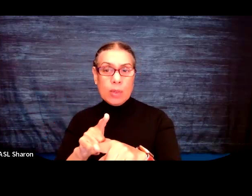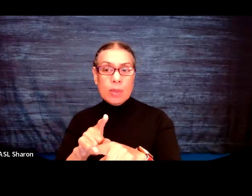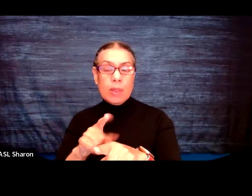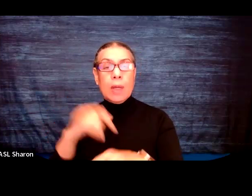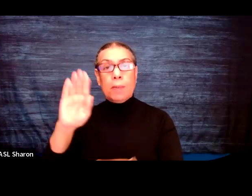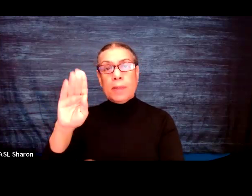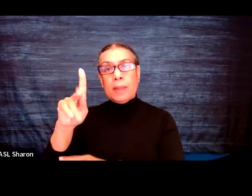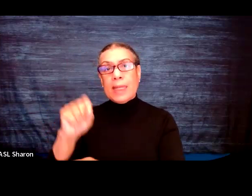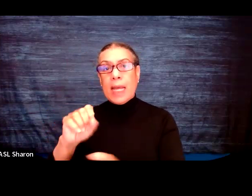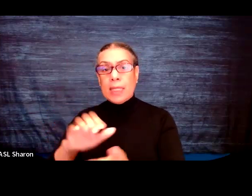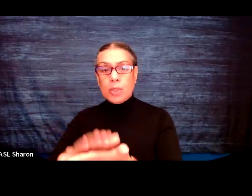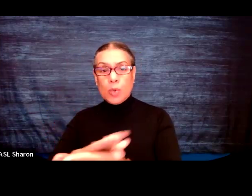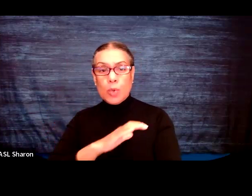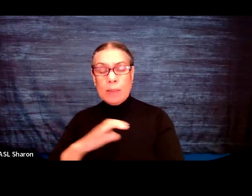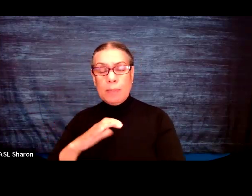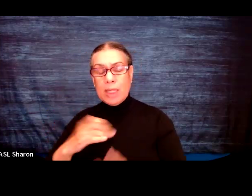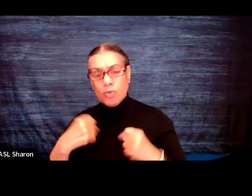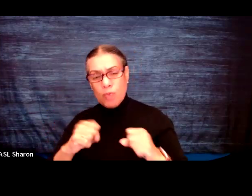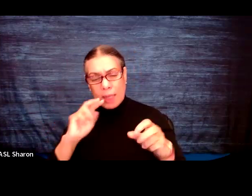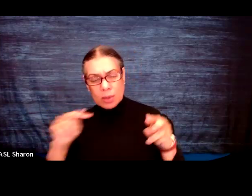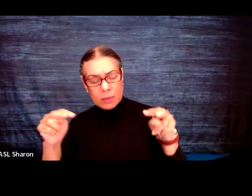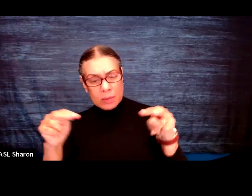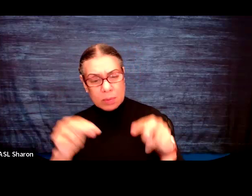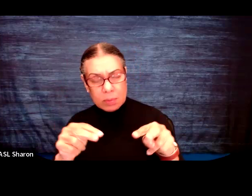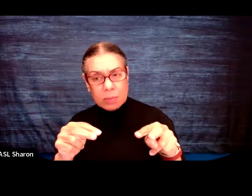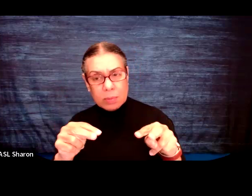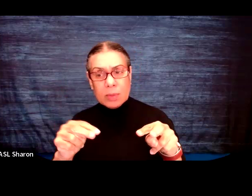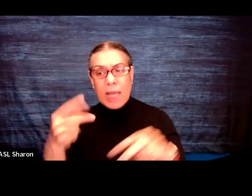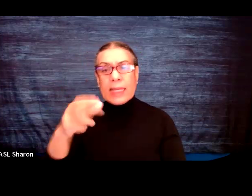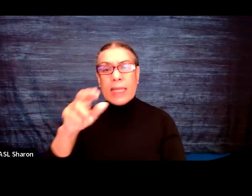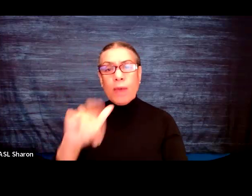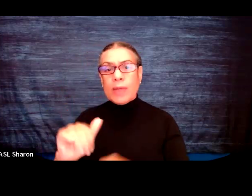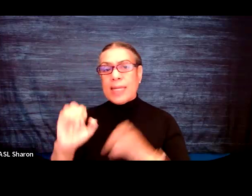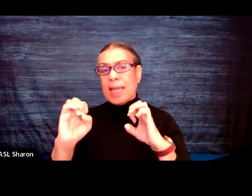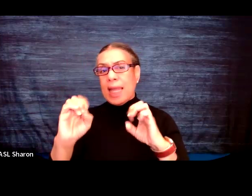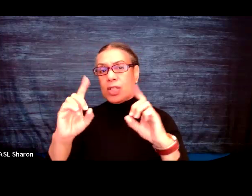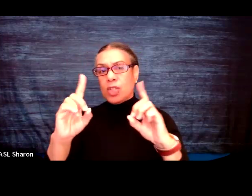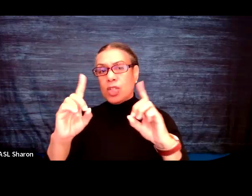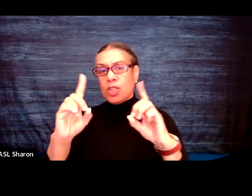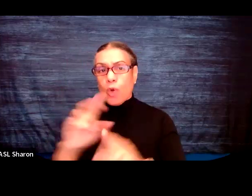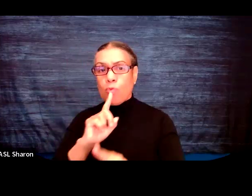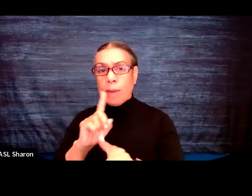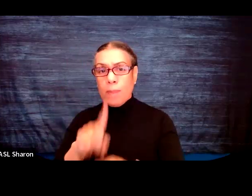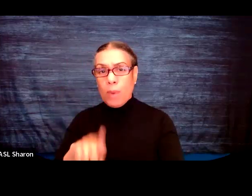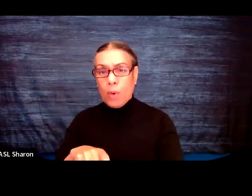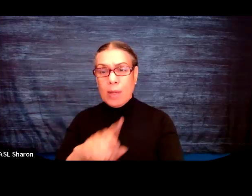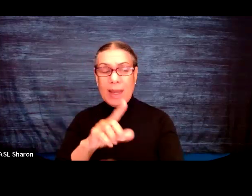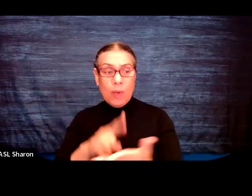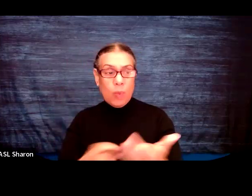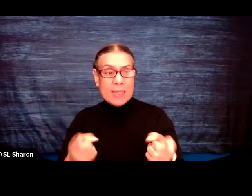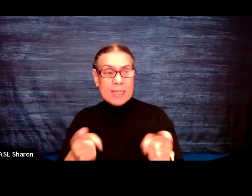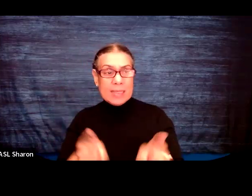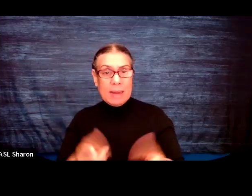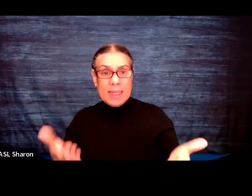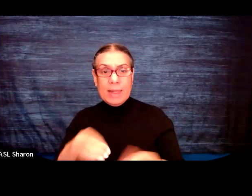Boston School Committee attempted to shed light on the Garrity Educators Report and the diversity that is present here in